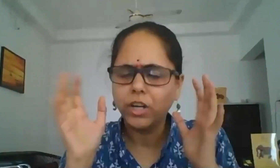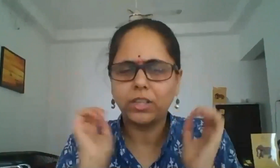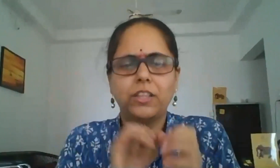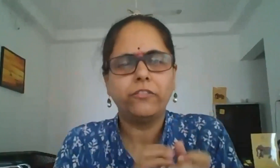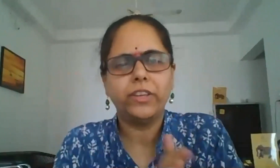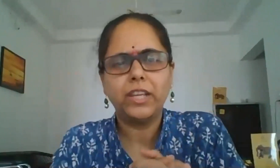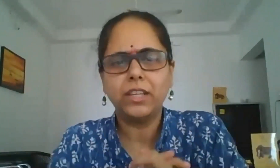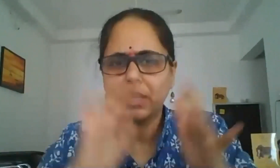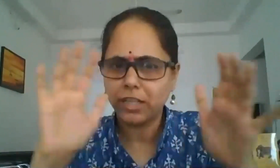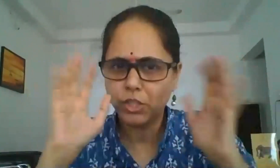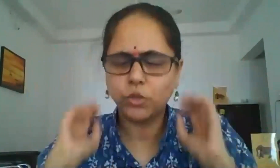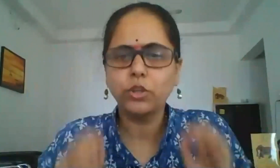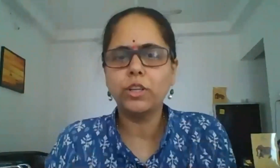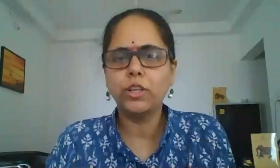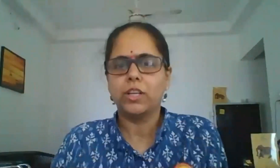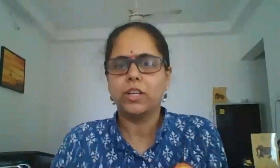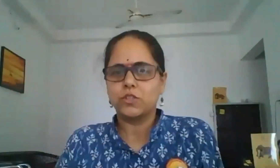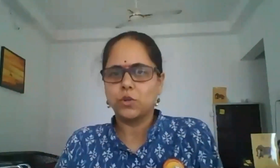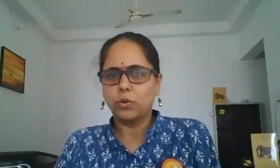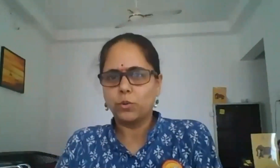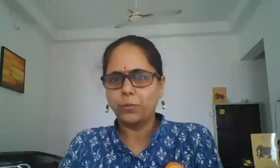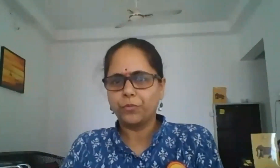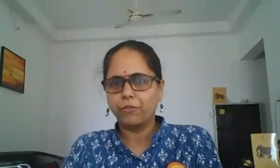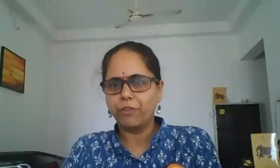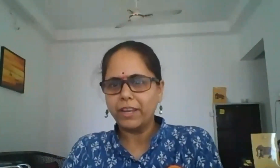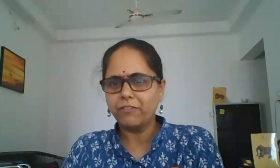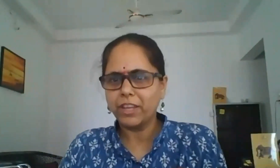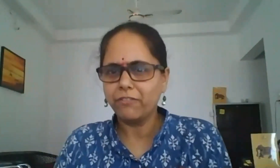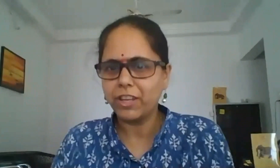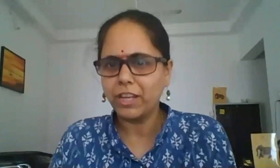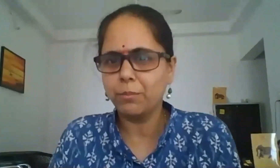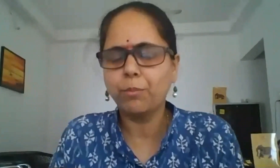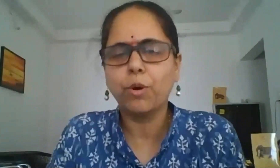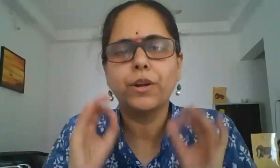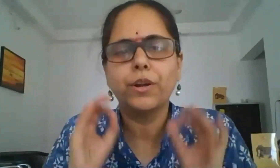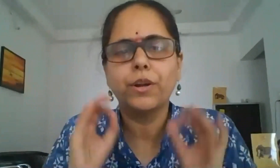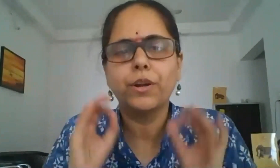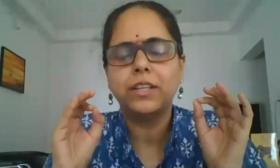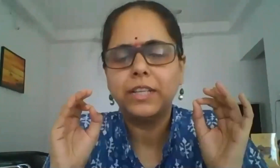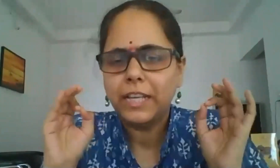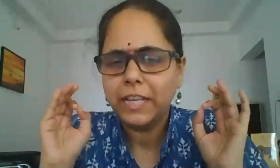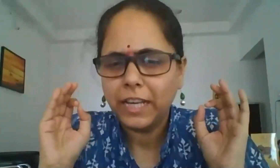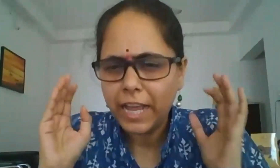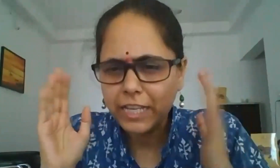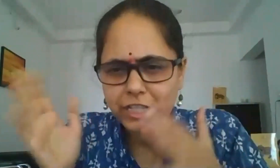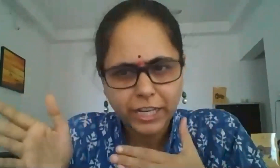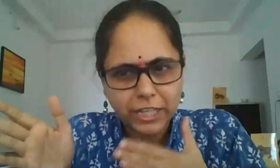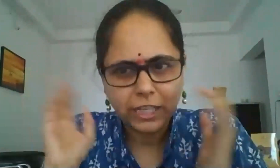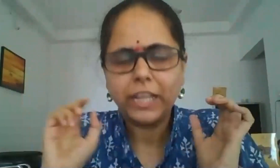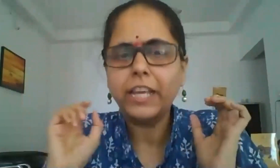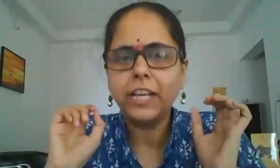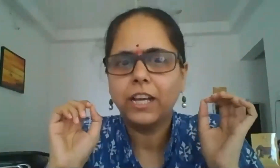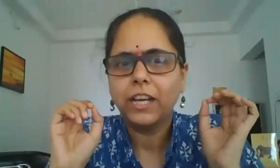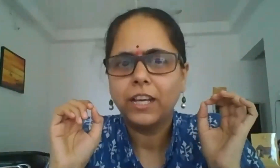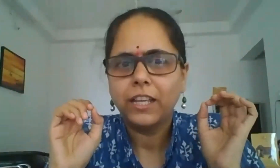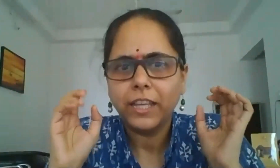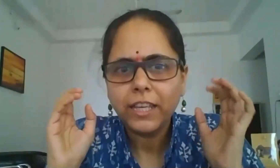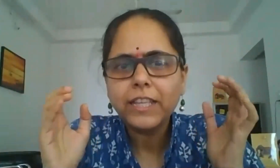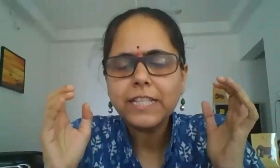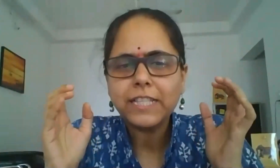the feeling, that is good. So very, very, very important. I'll share the link. Is